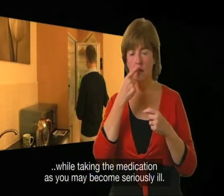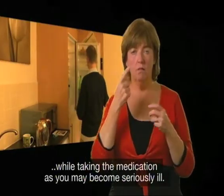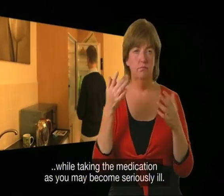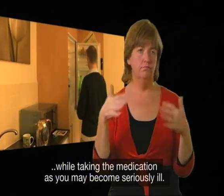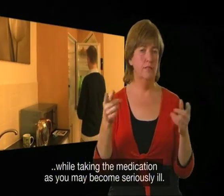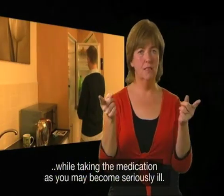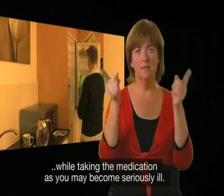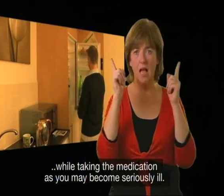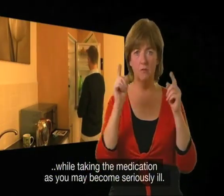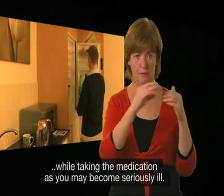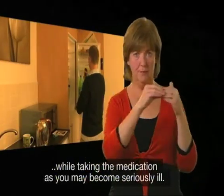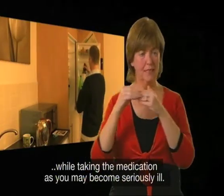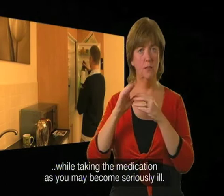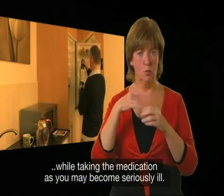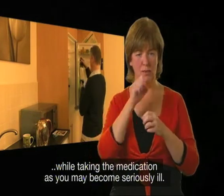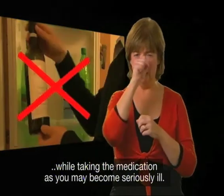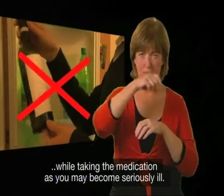the medication, as you may become seriously ill.